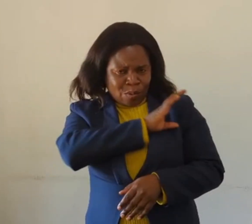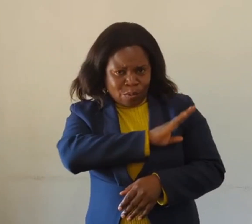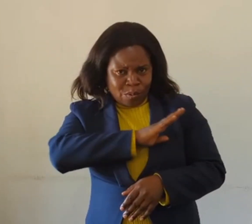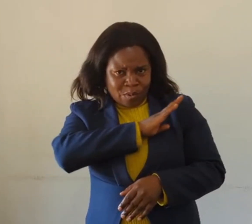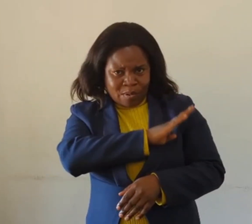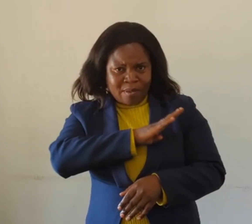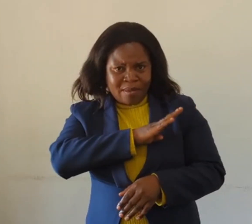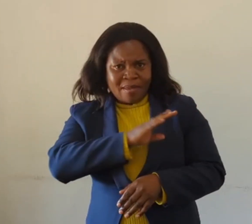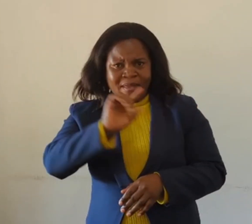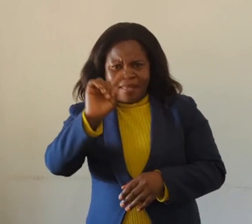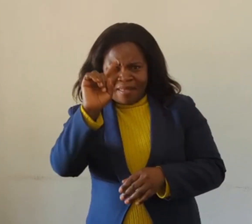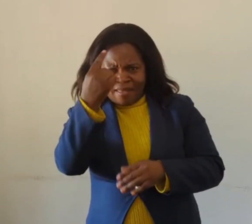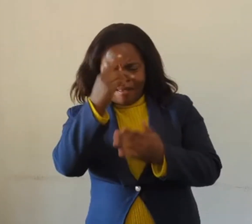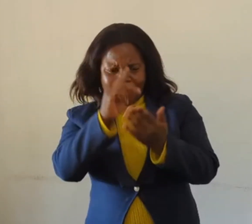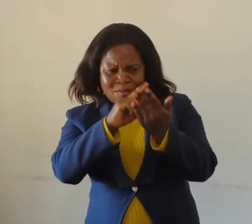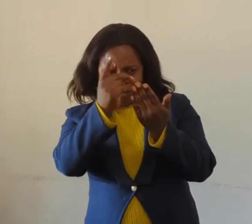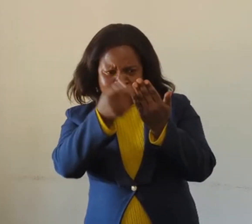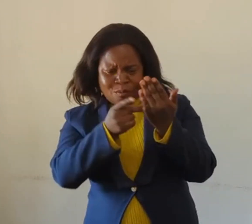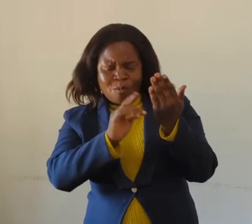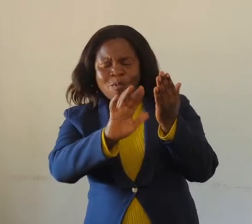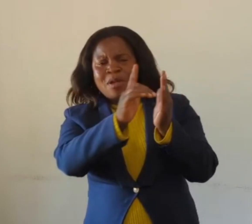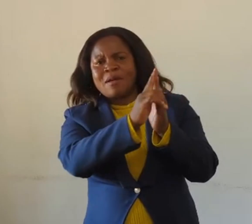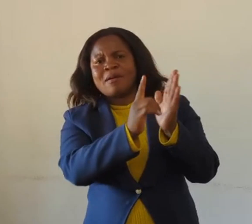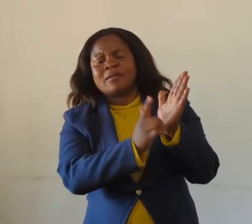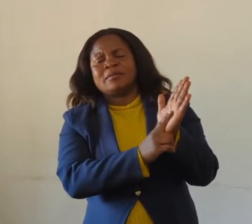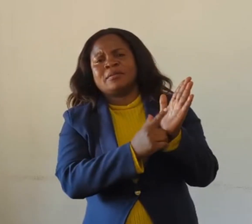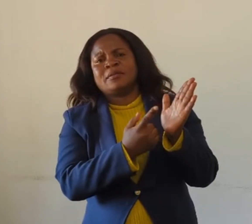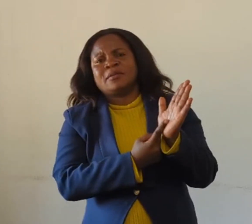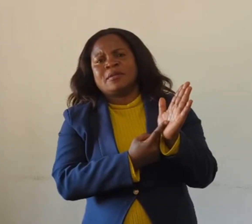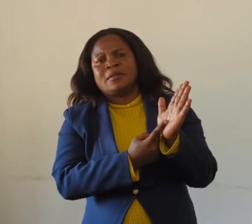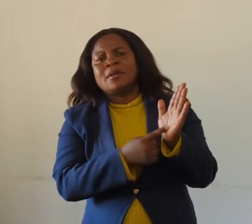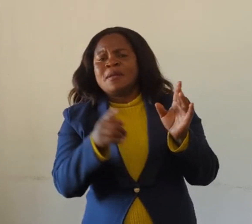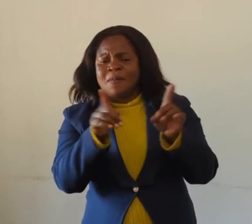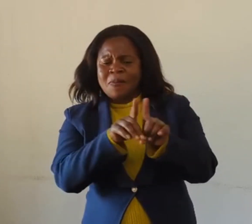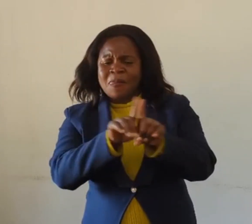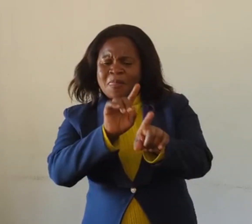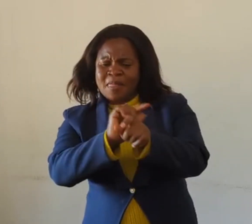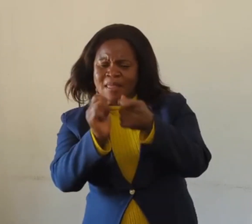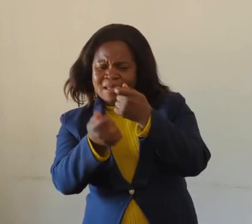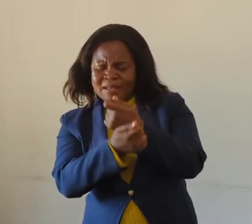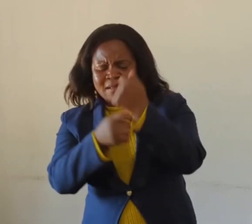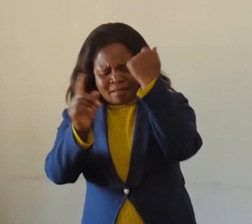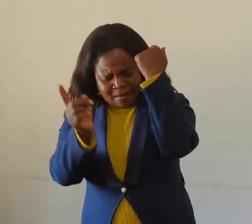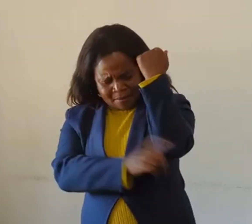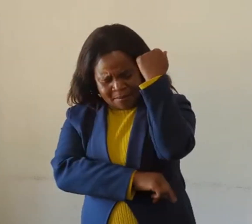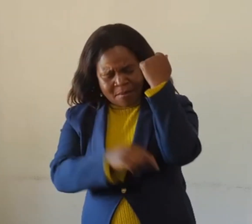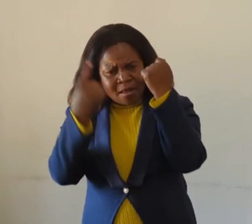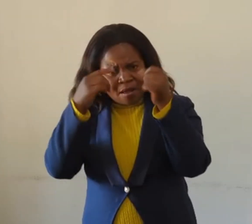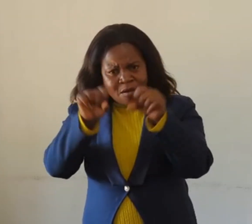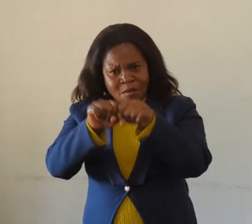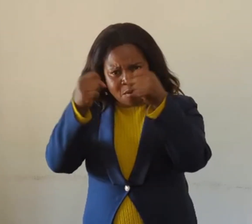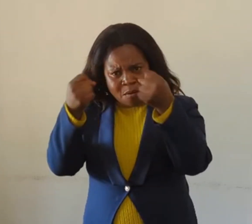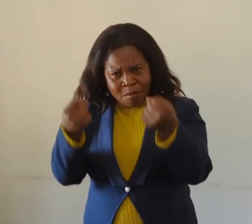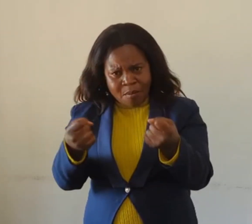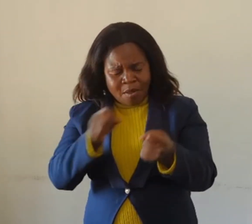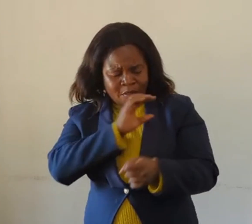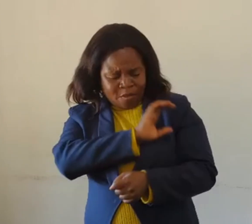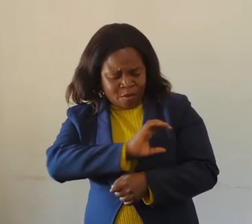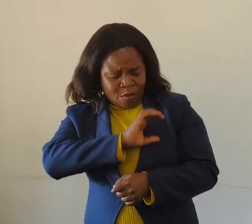first schedule of the Act. It also changes the penalty for breaking the code from